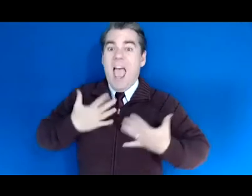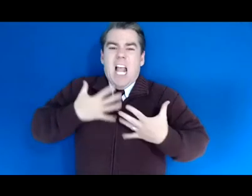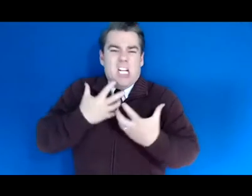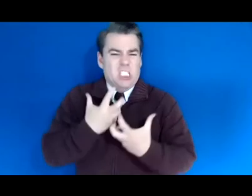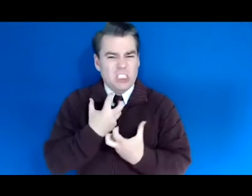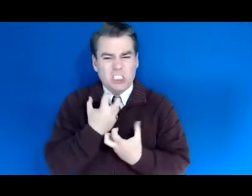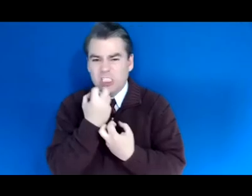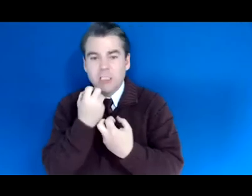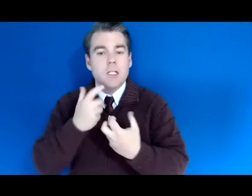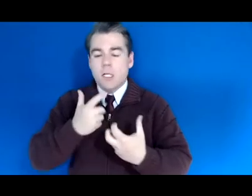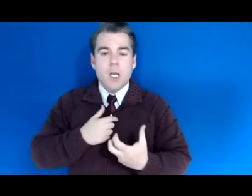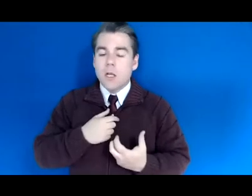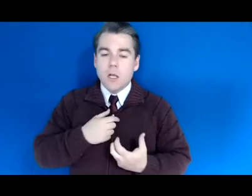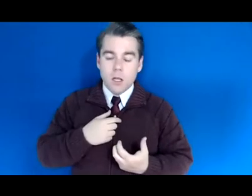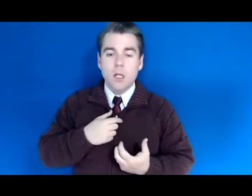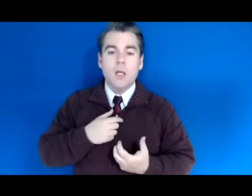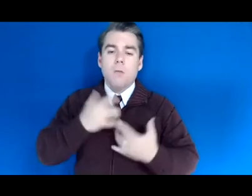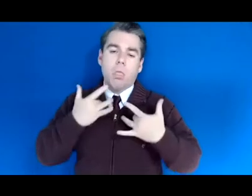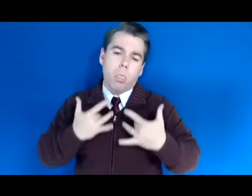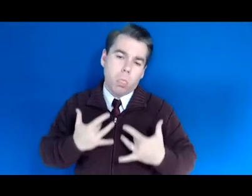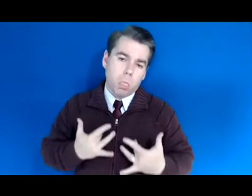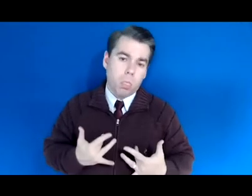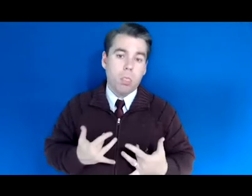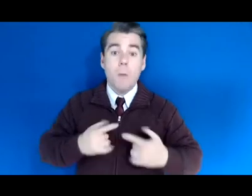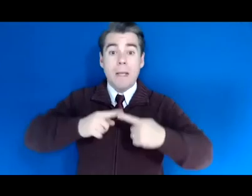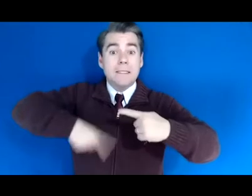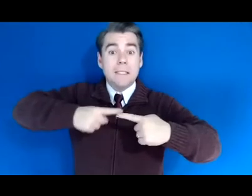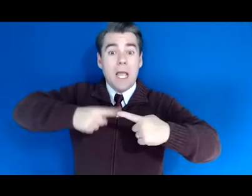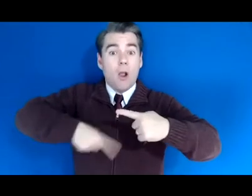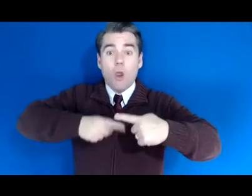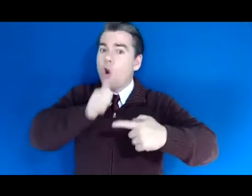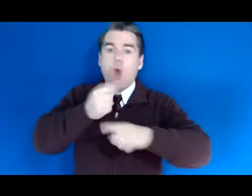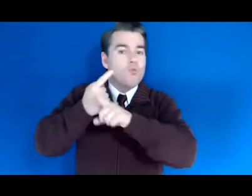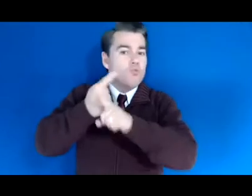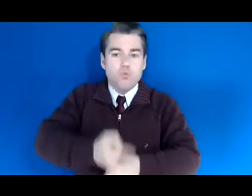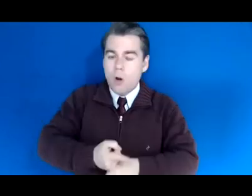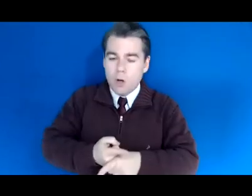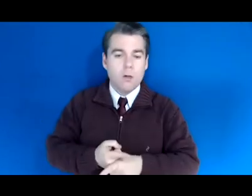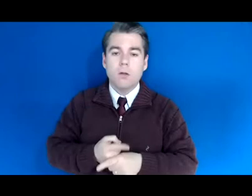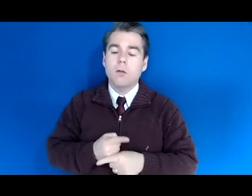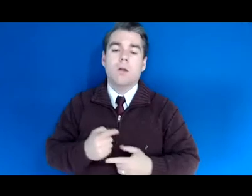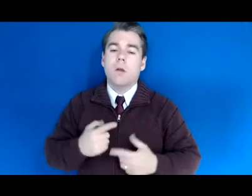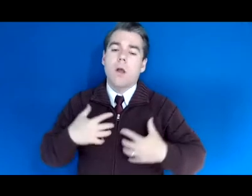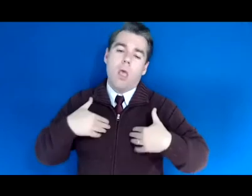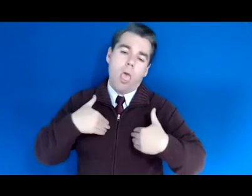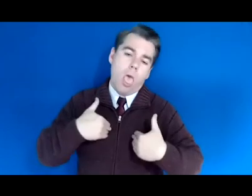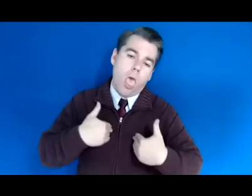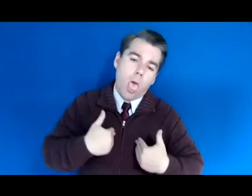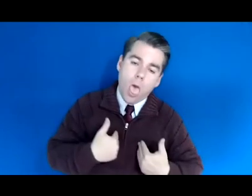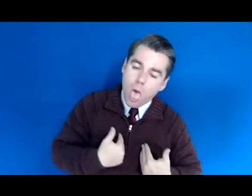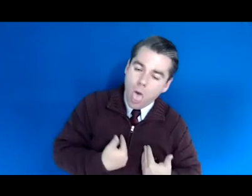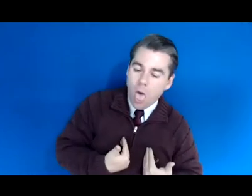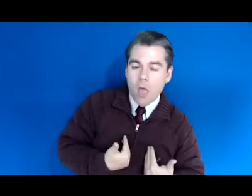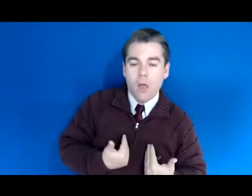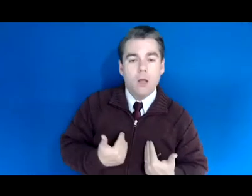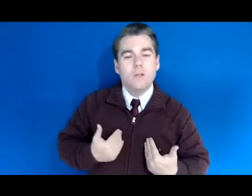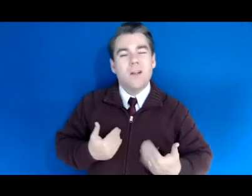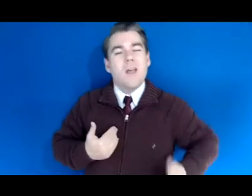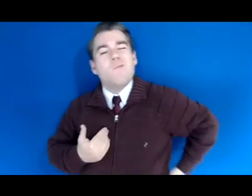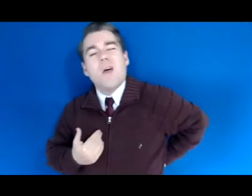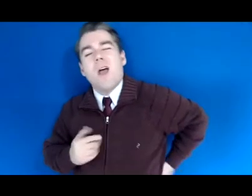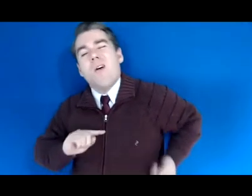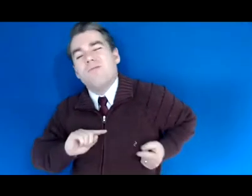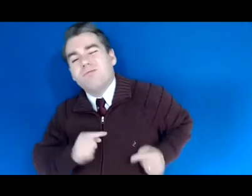depression, irregular cycles, anxiety, chronic fatigue, constantly aching lower back, bladder